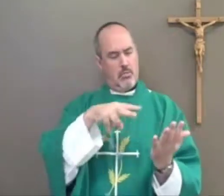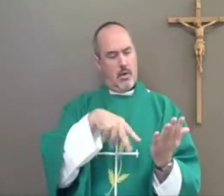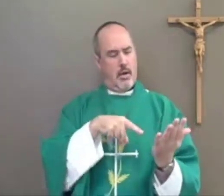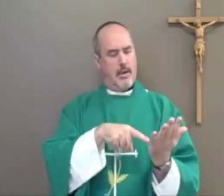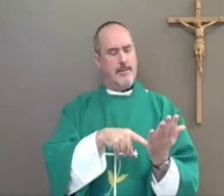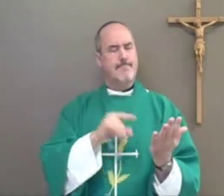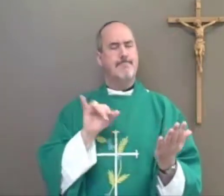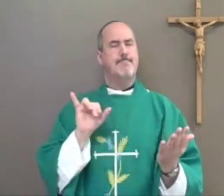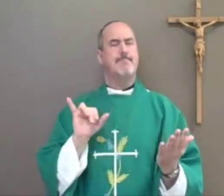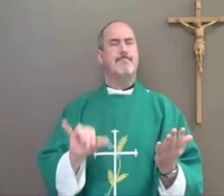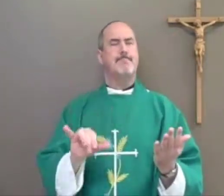but confusion,